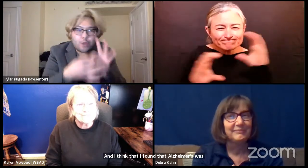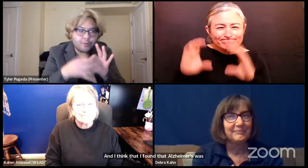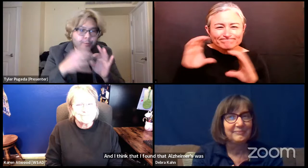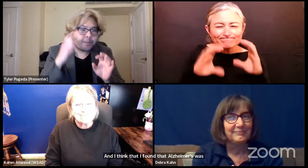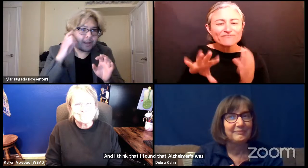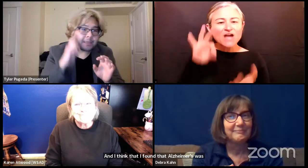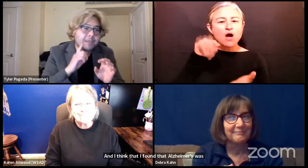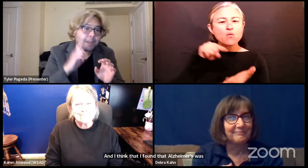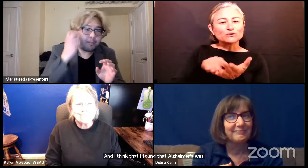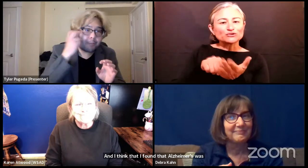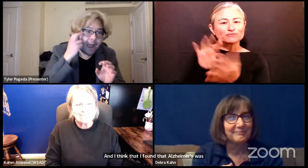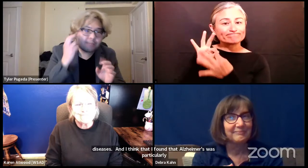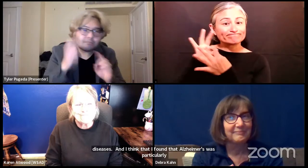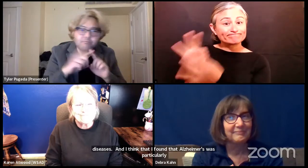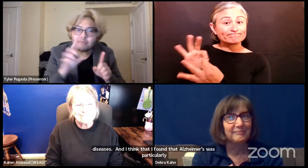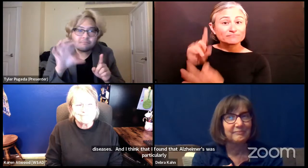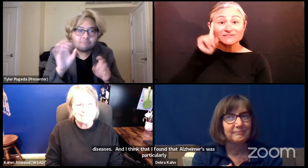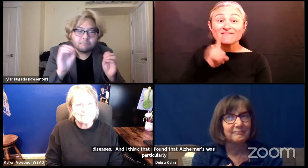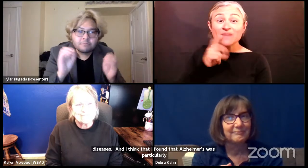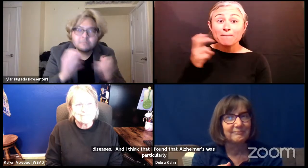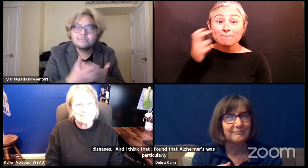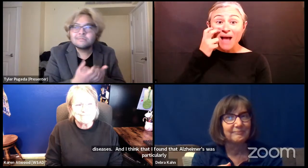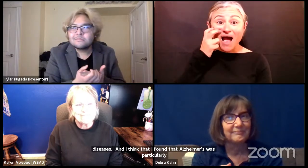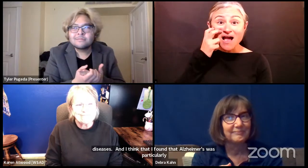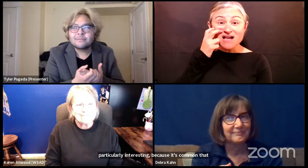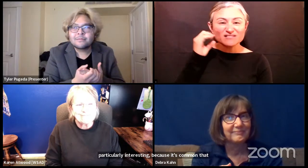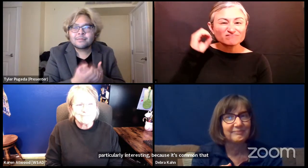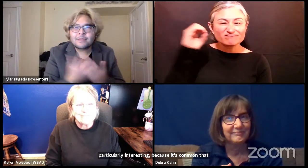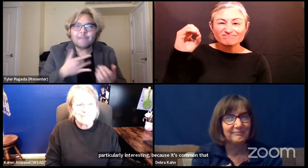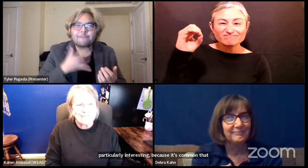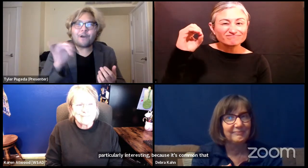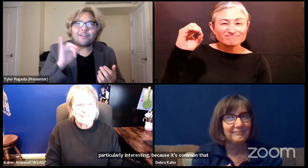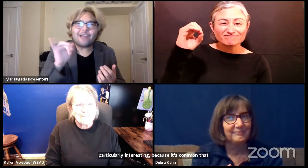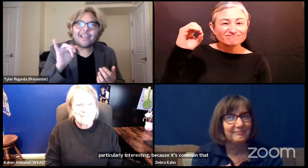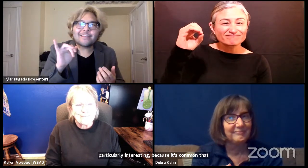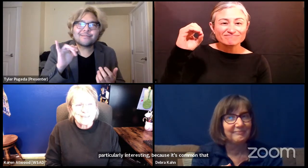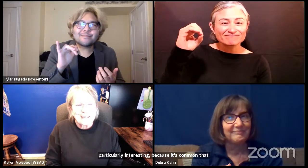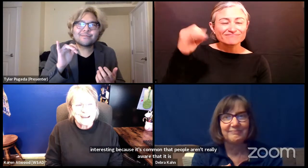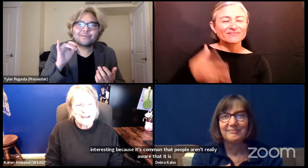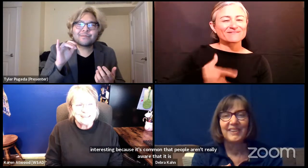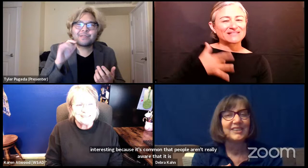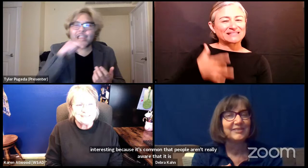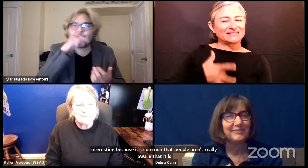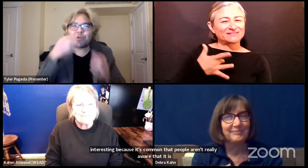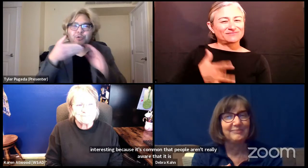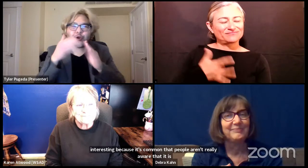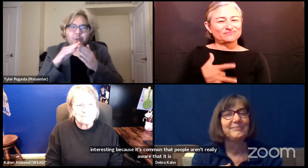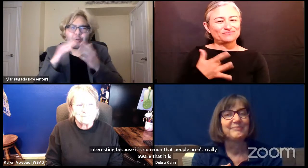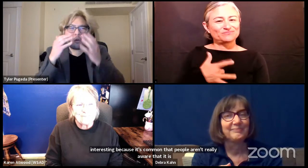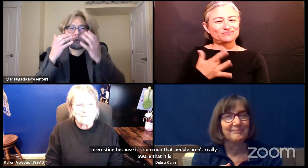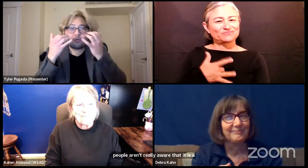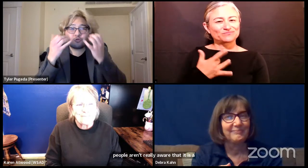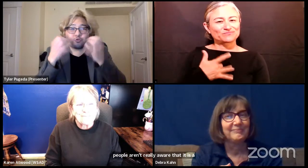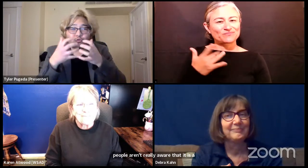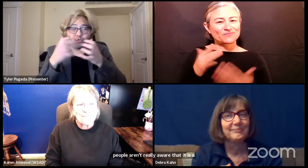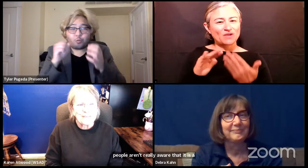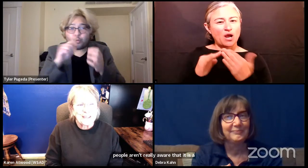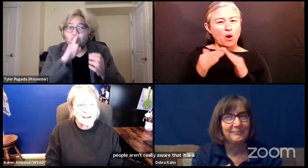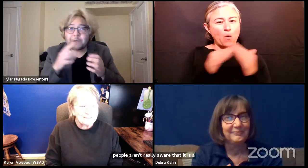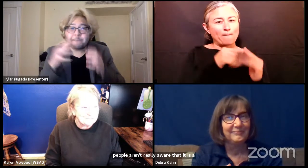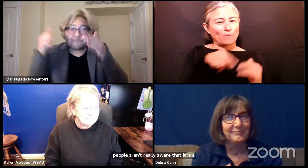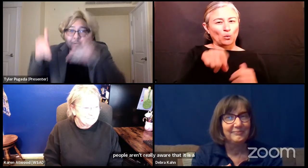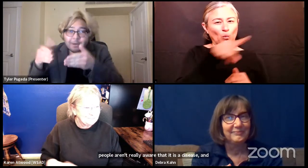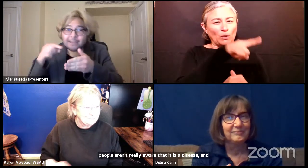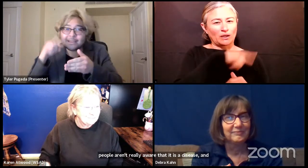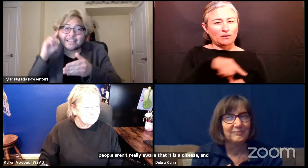to find more research related to deafness and deaf blindness. So far, I haven't found any related to deaf blindness.